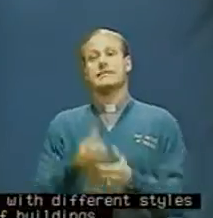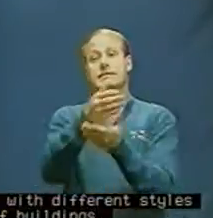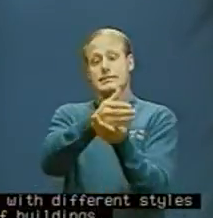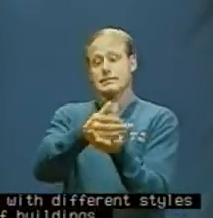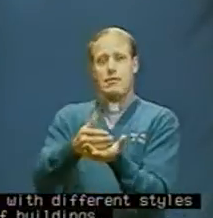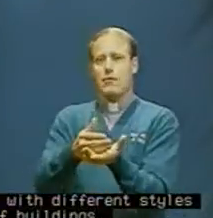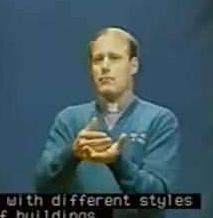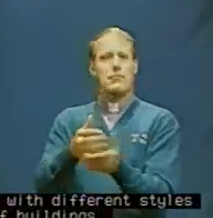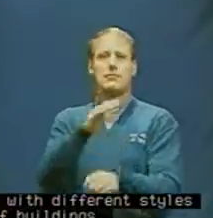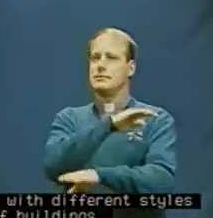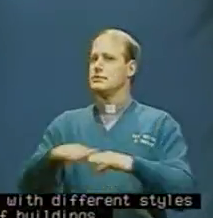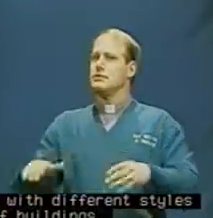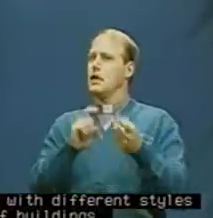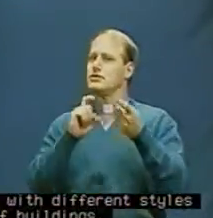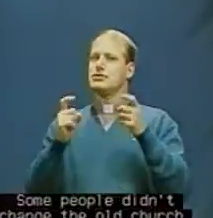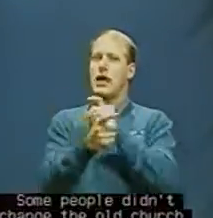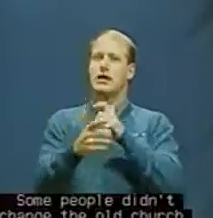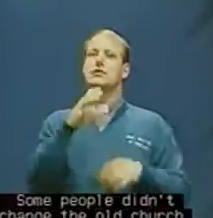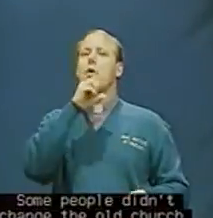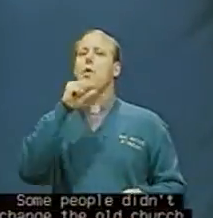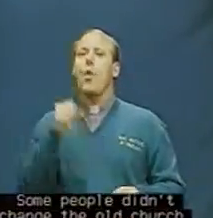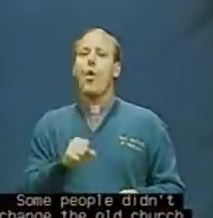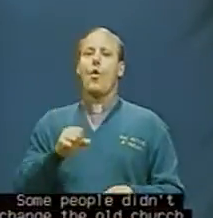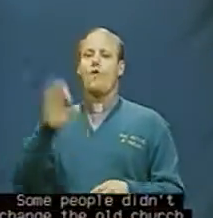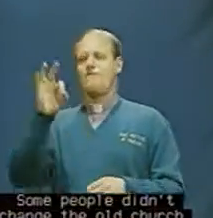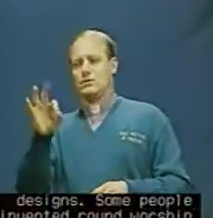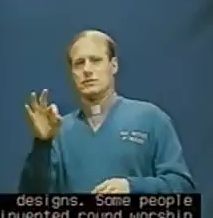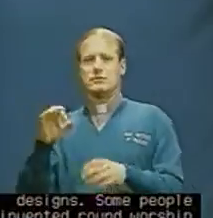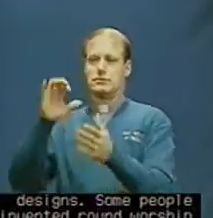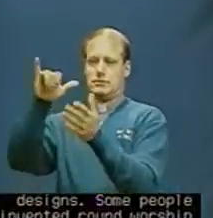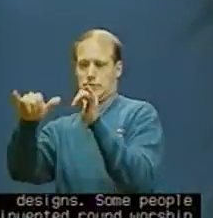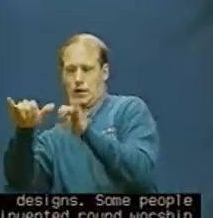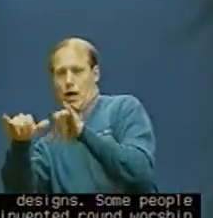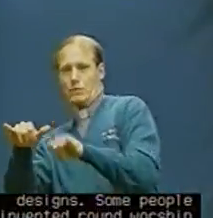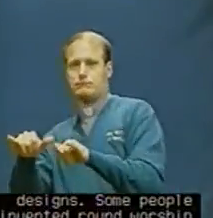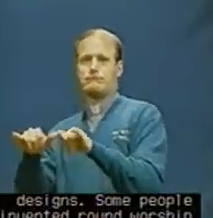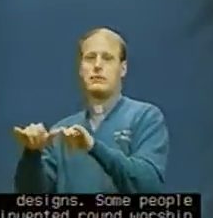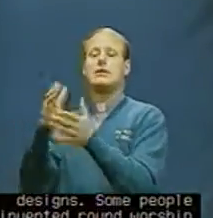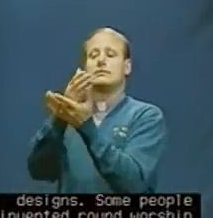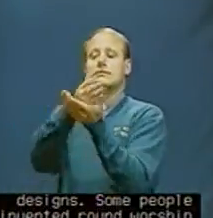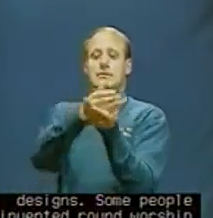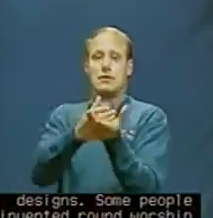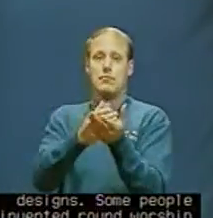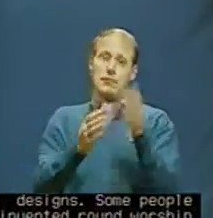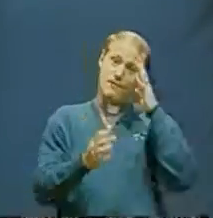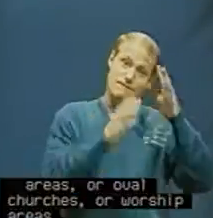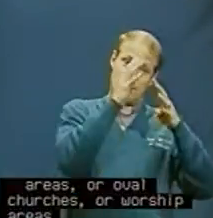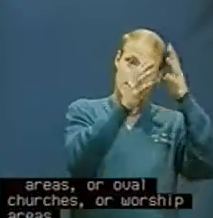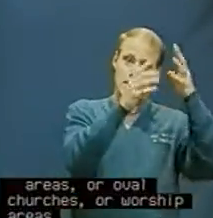With different styles of buildings. Some people didn't like the old church designs. Some people invented